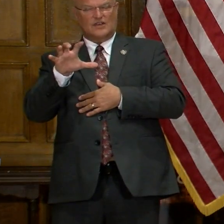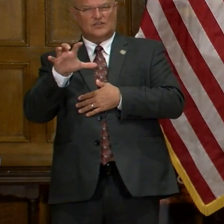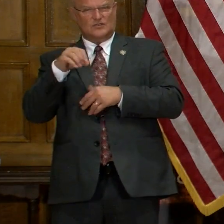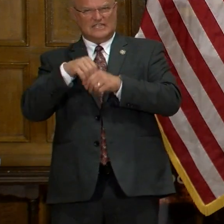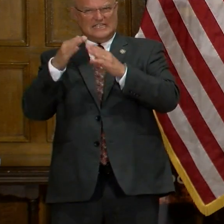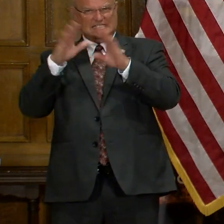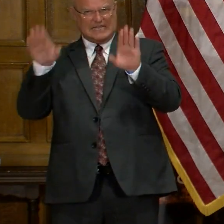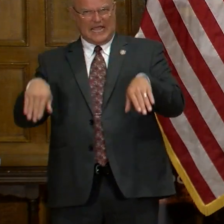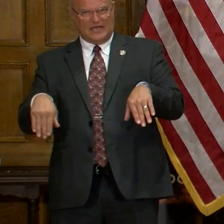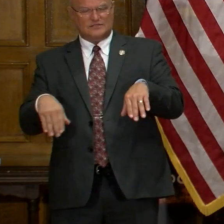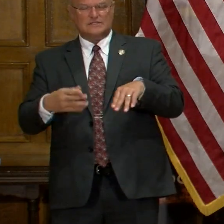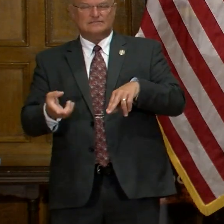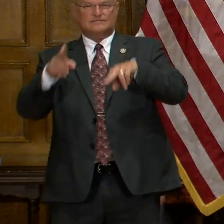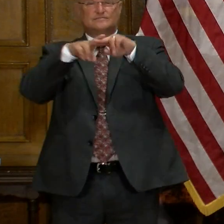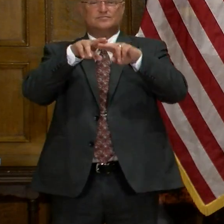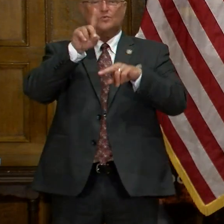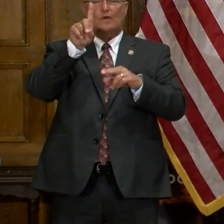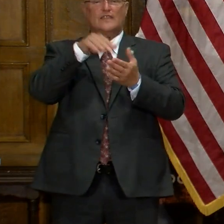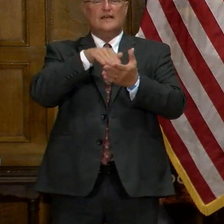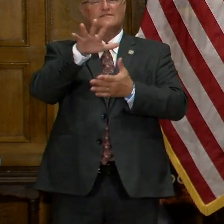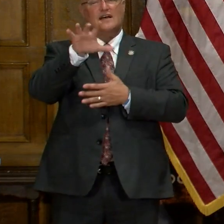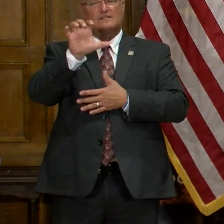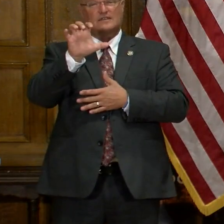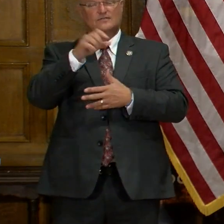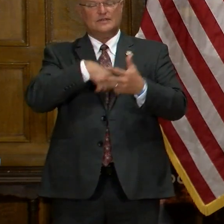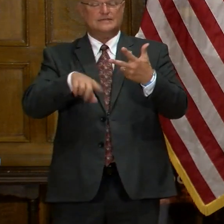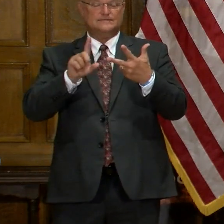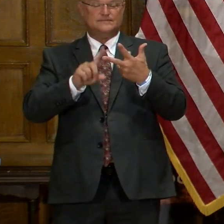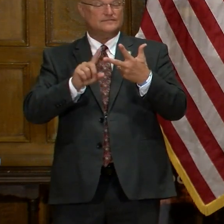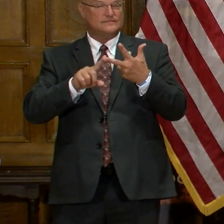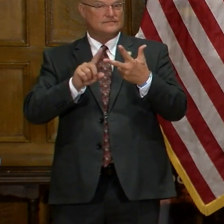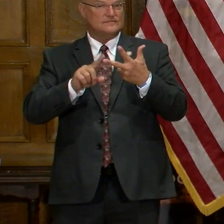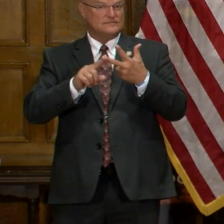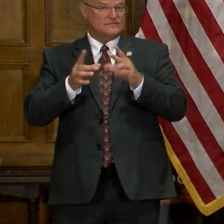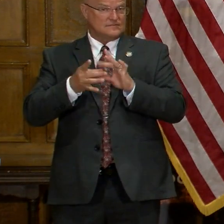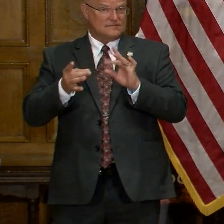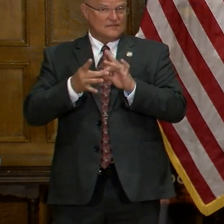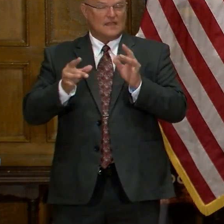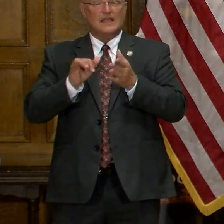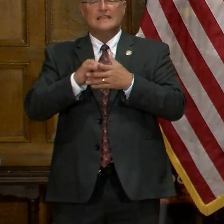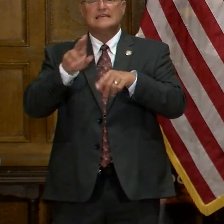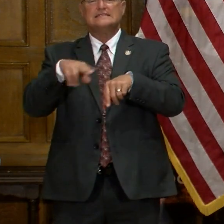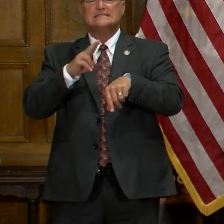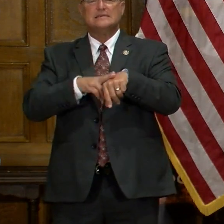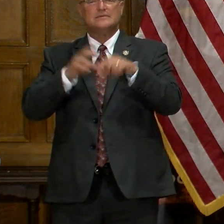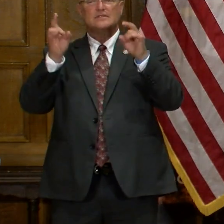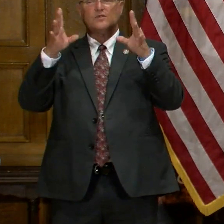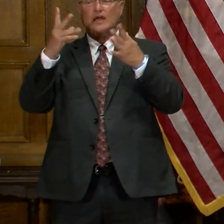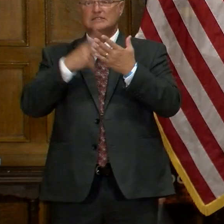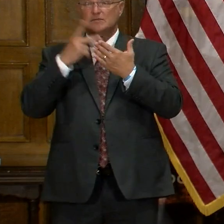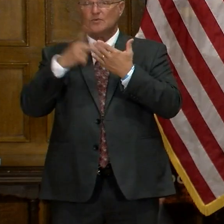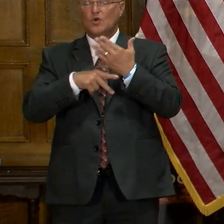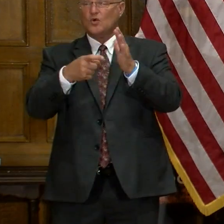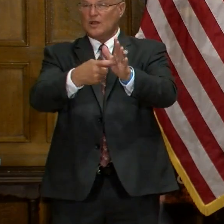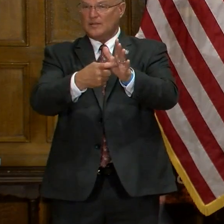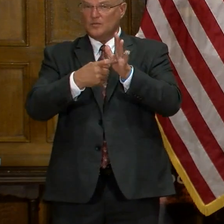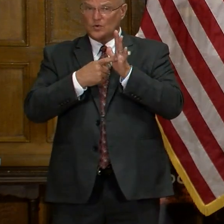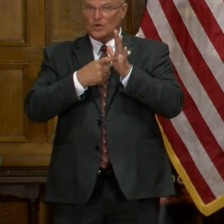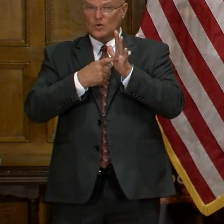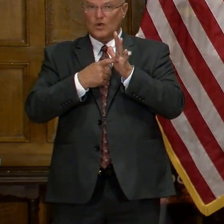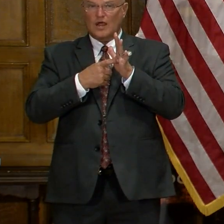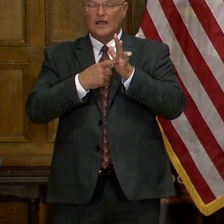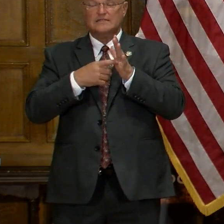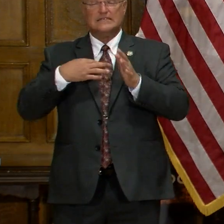household for the crisis program. And then the third big thing to mention is that typically the crisis program requires